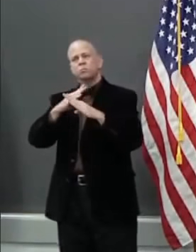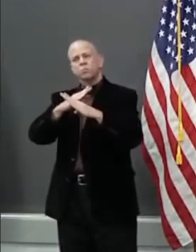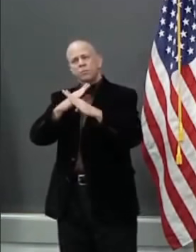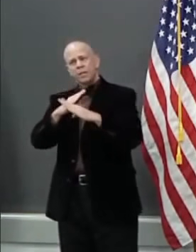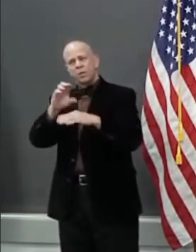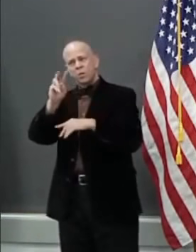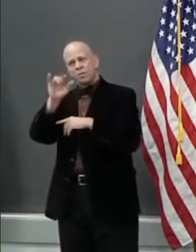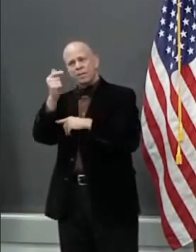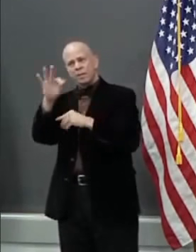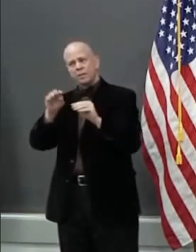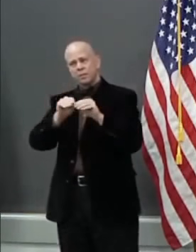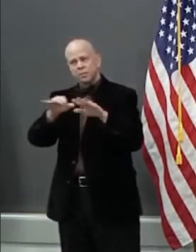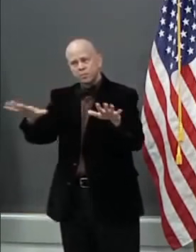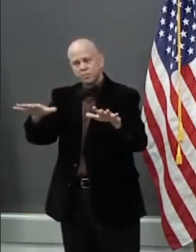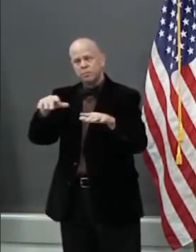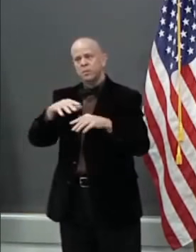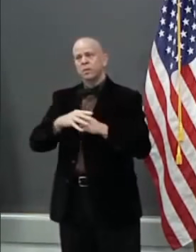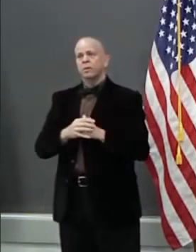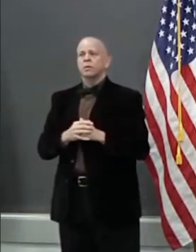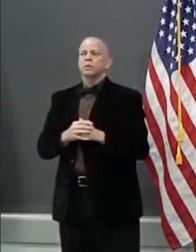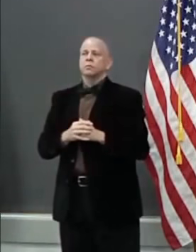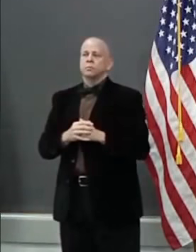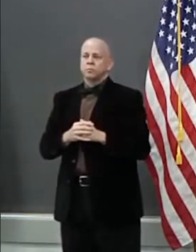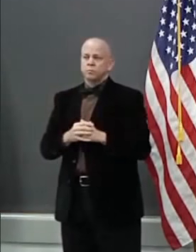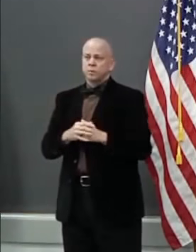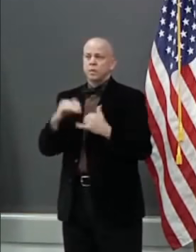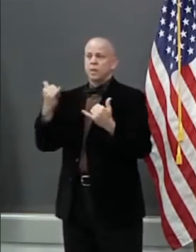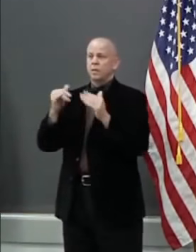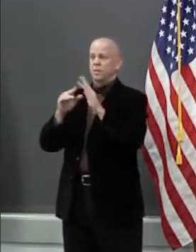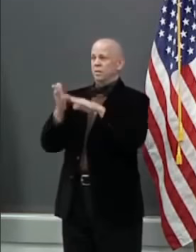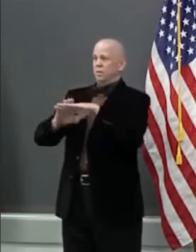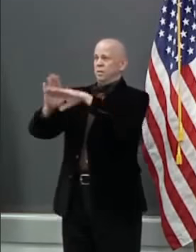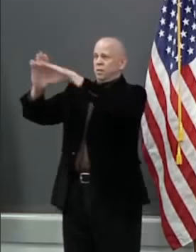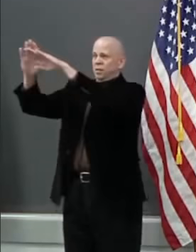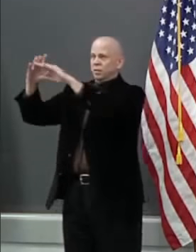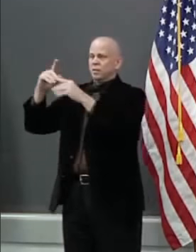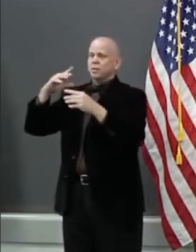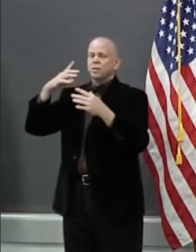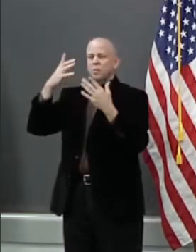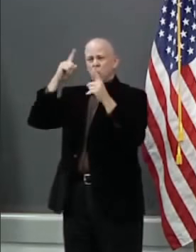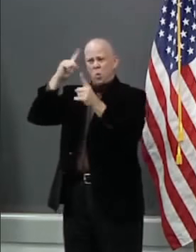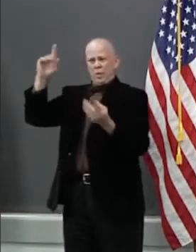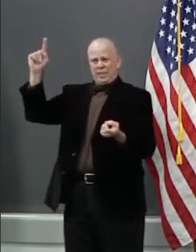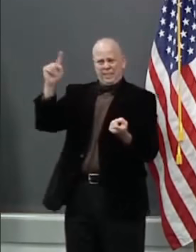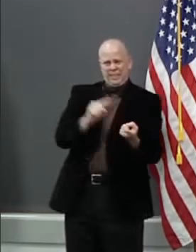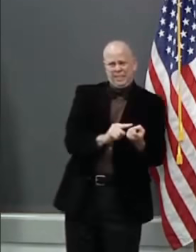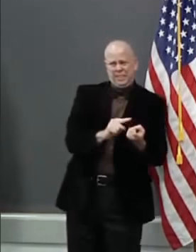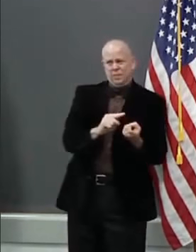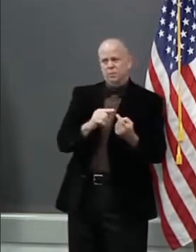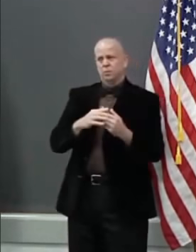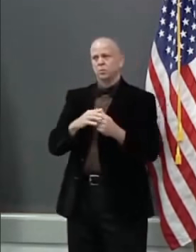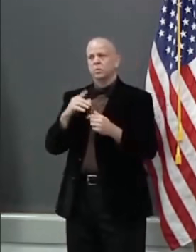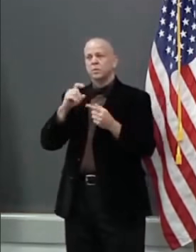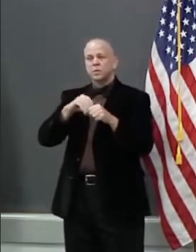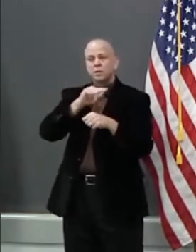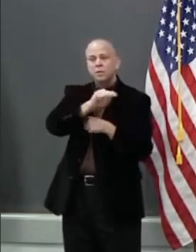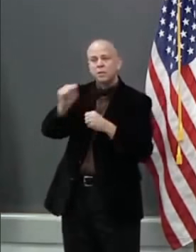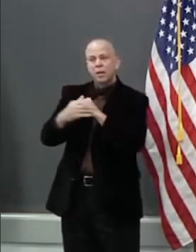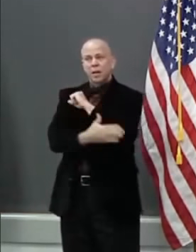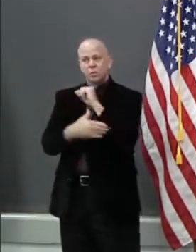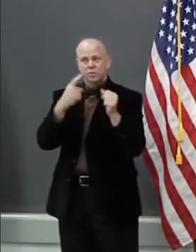and tamp down the skyrocketing rates that we're seeing in the counties that we're putting on pause. But they're really steps